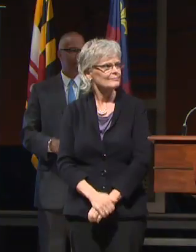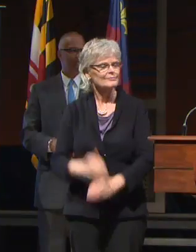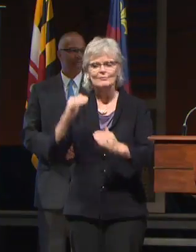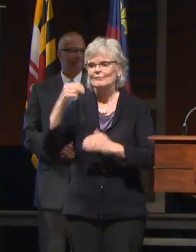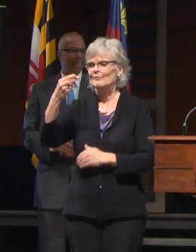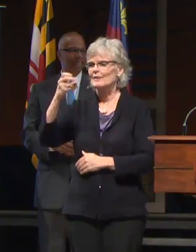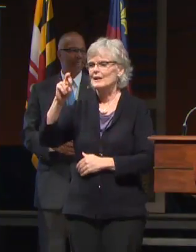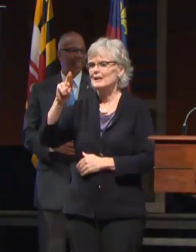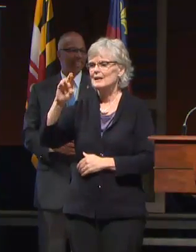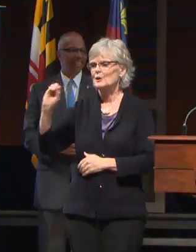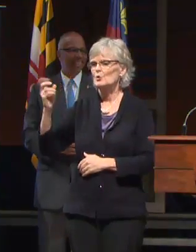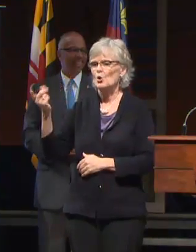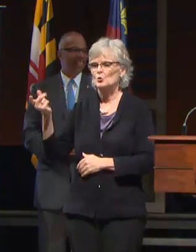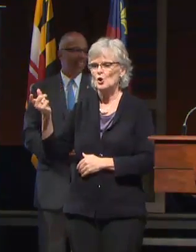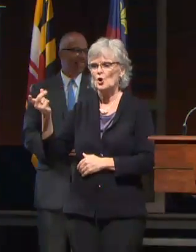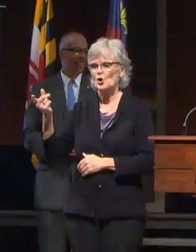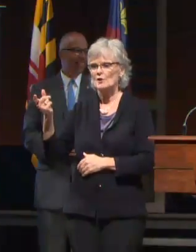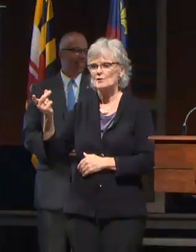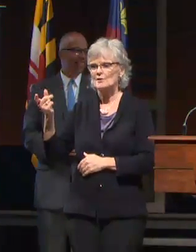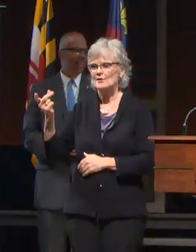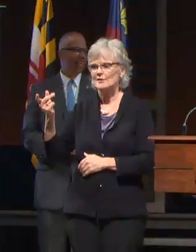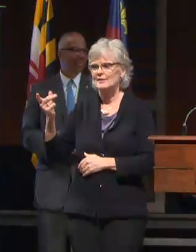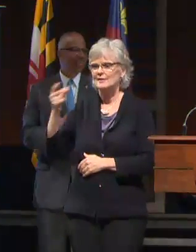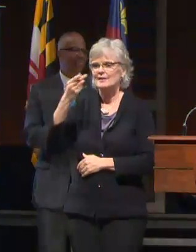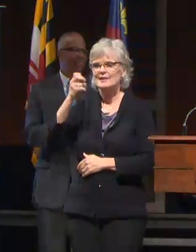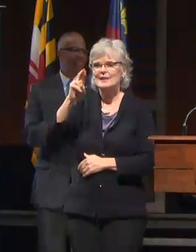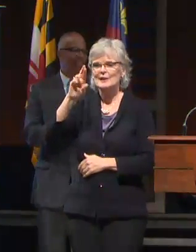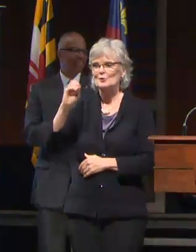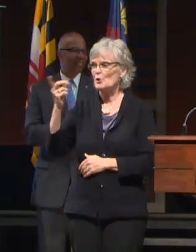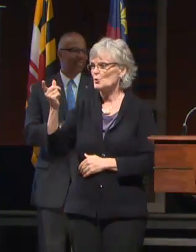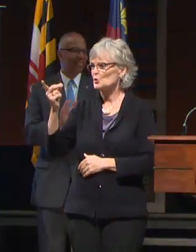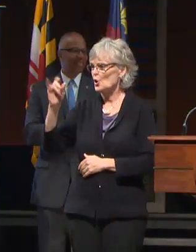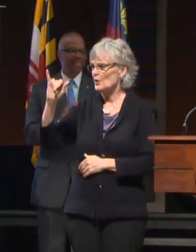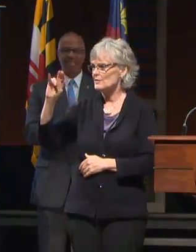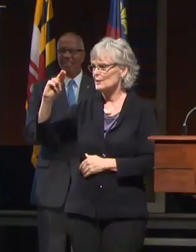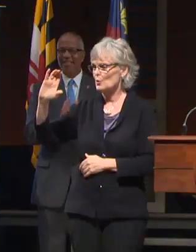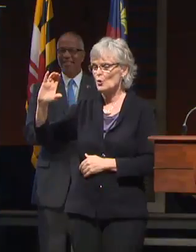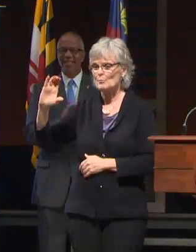Hero Dogs. Hero Dogs Incorporated